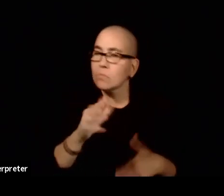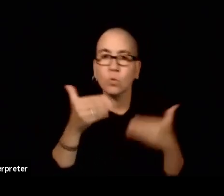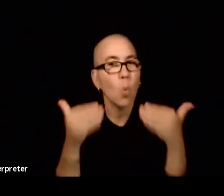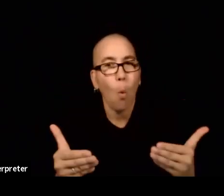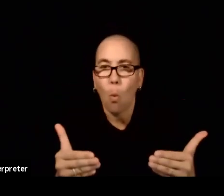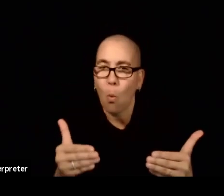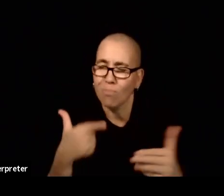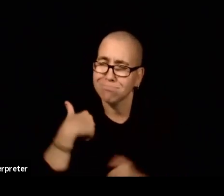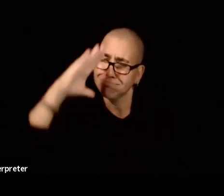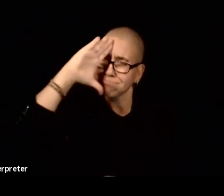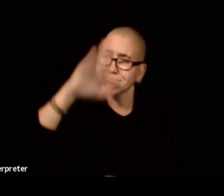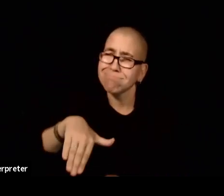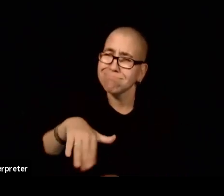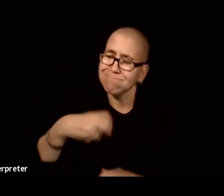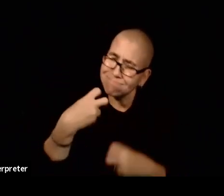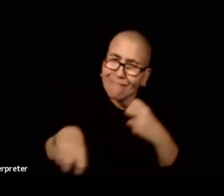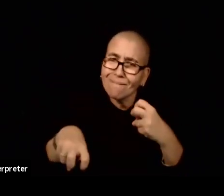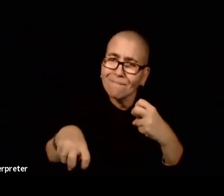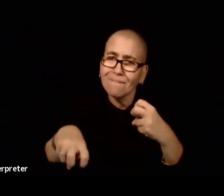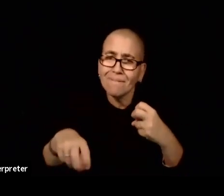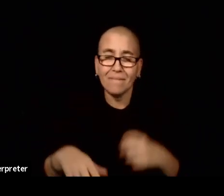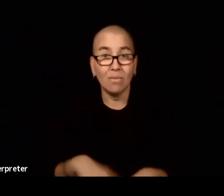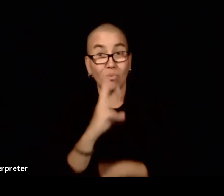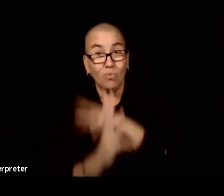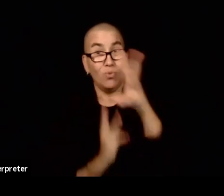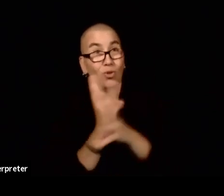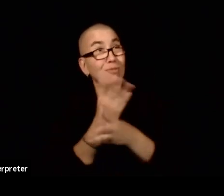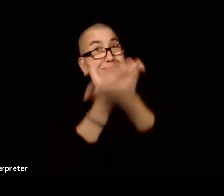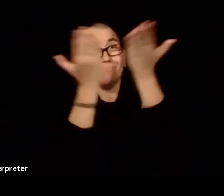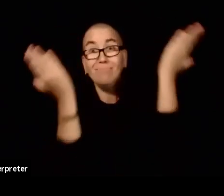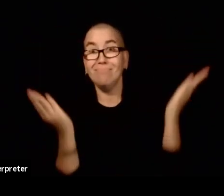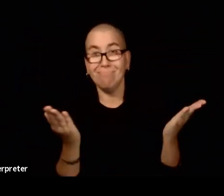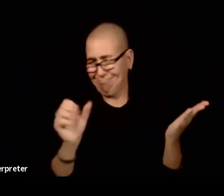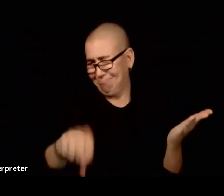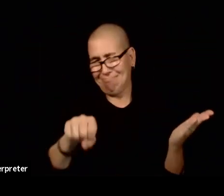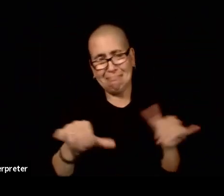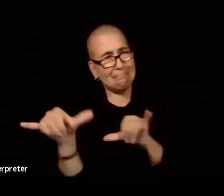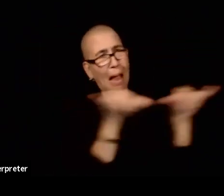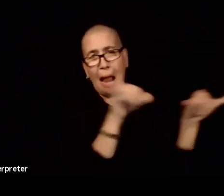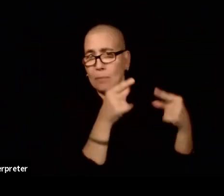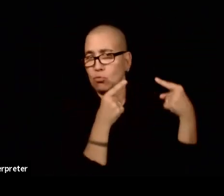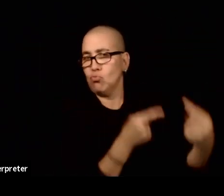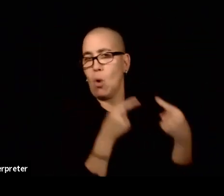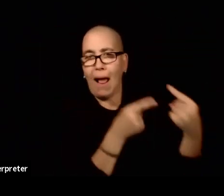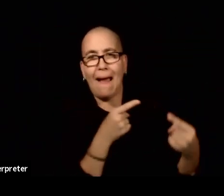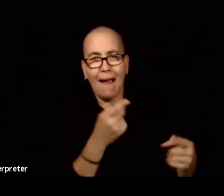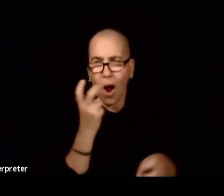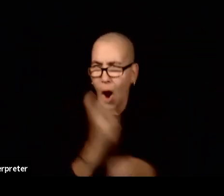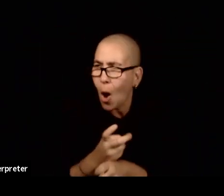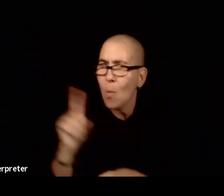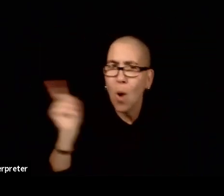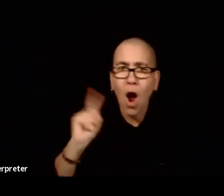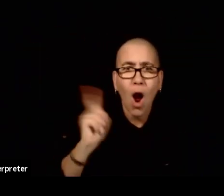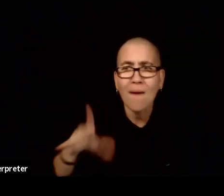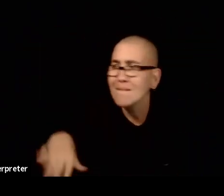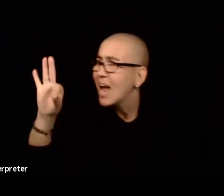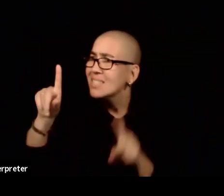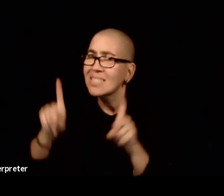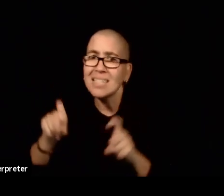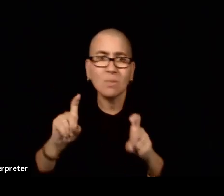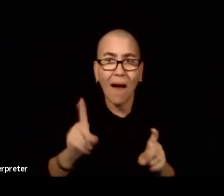testing available to manage the pandemic. And so we feel that here in Minnesota, but we'll continue to work to make the tests available